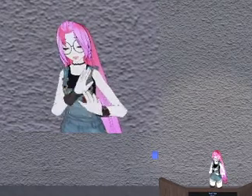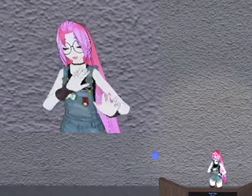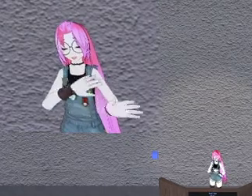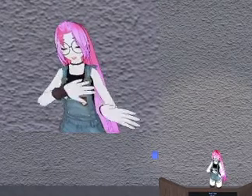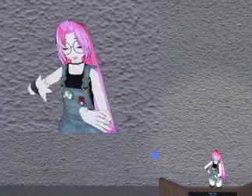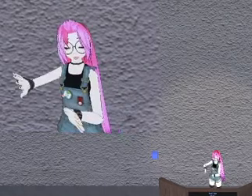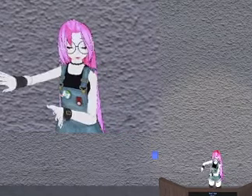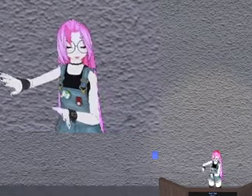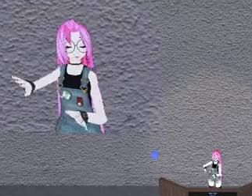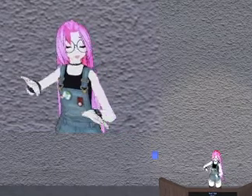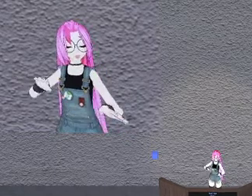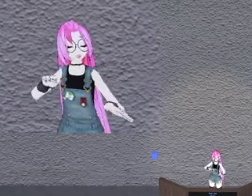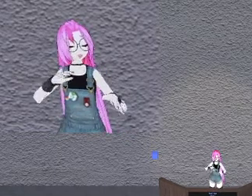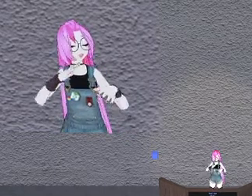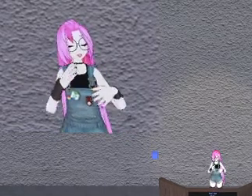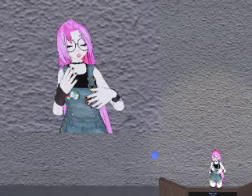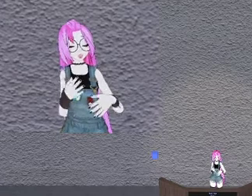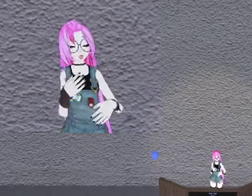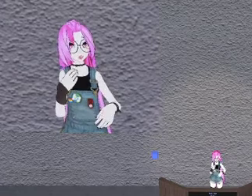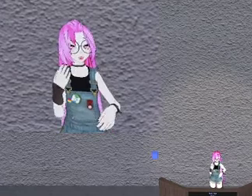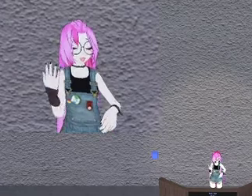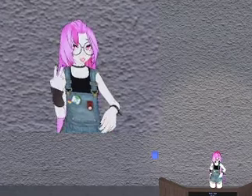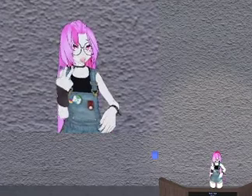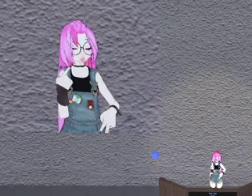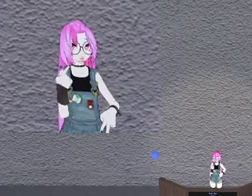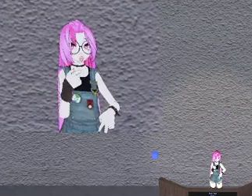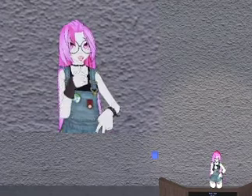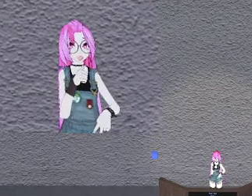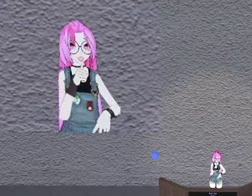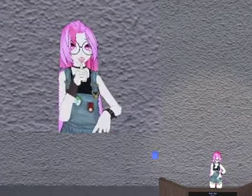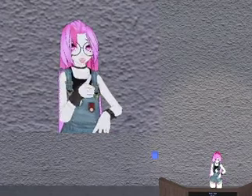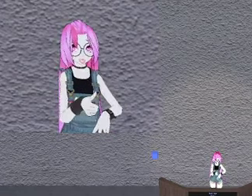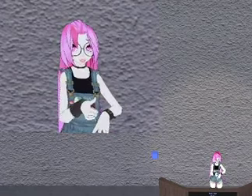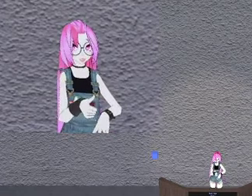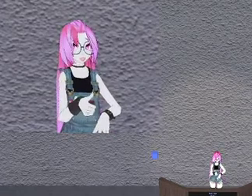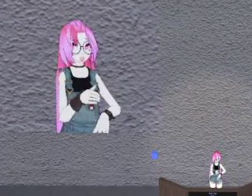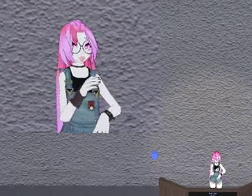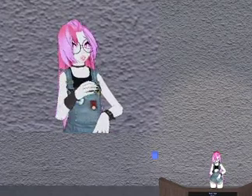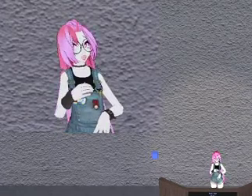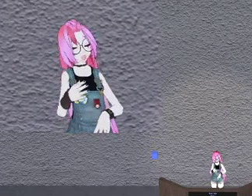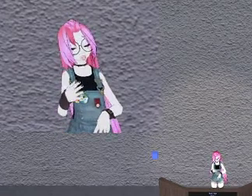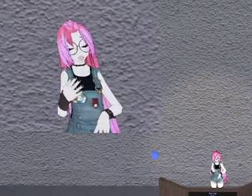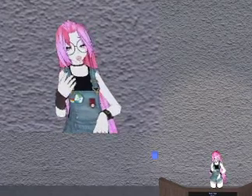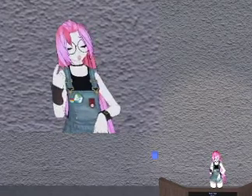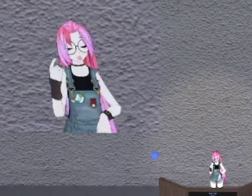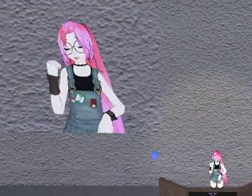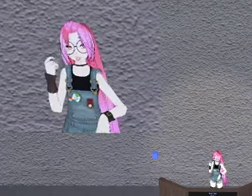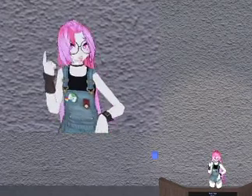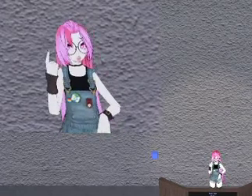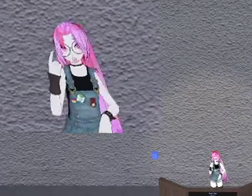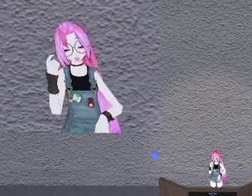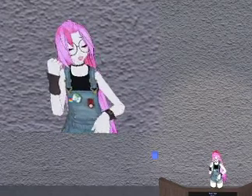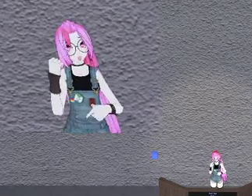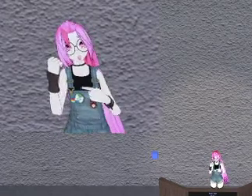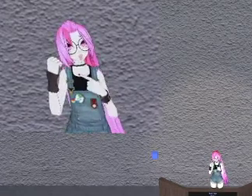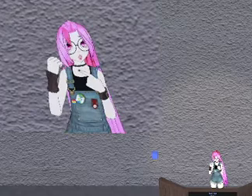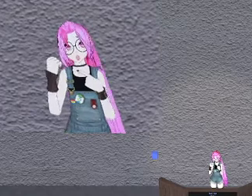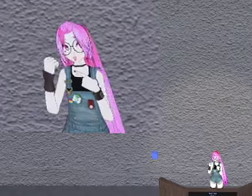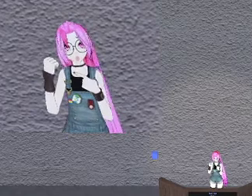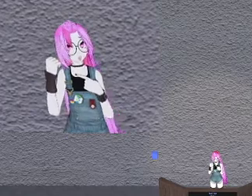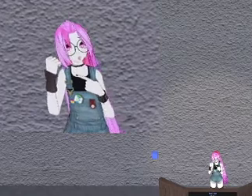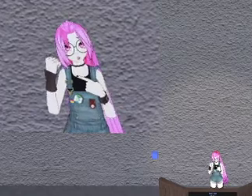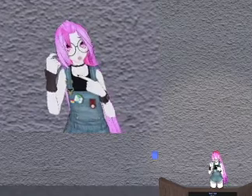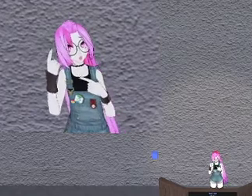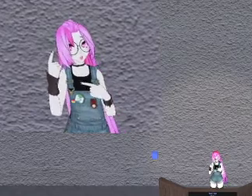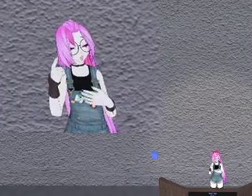do that. That's separate. Whenever you're always, always, always gonna use not, or you're gonna do that negation. So remember I talked about you're shaking